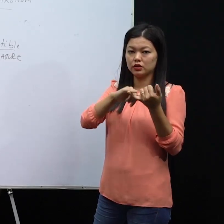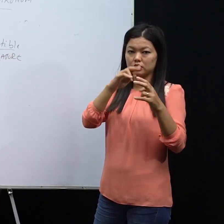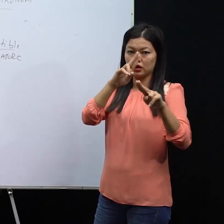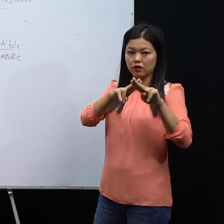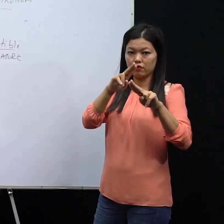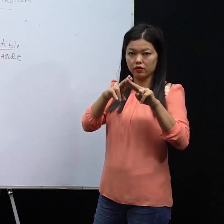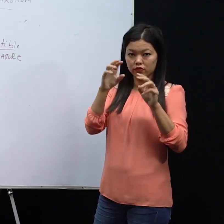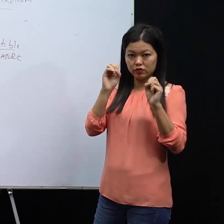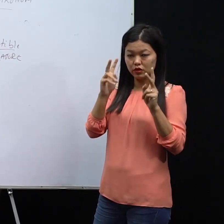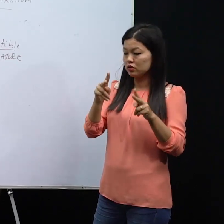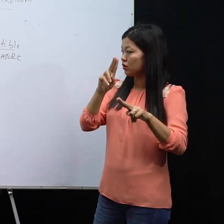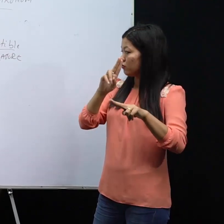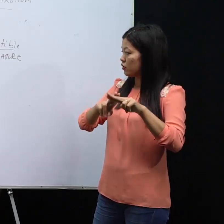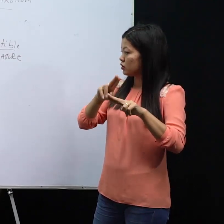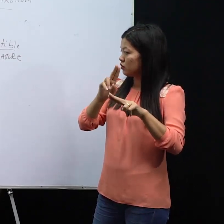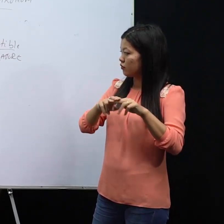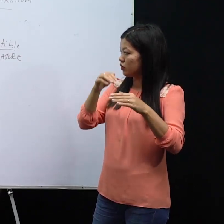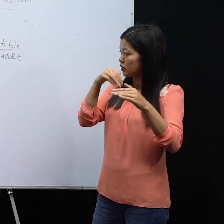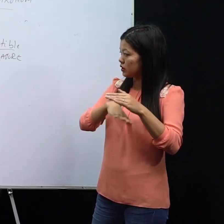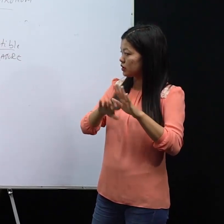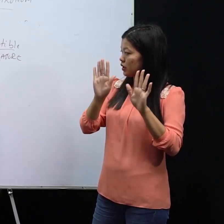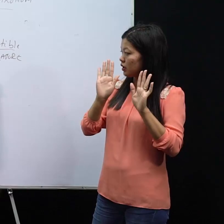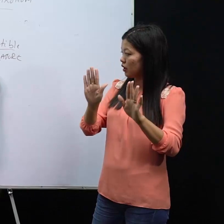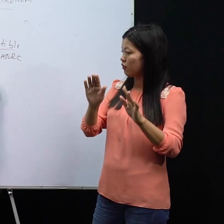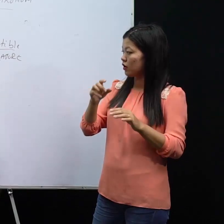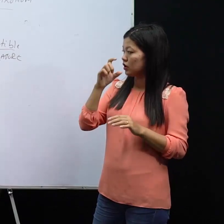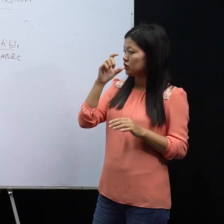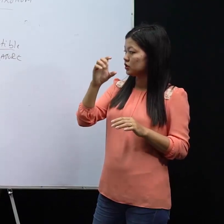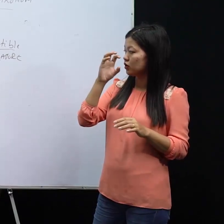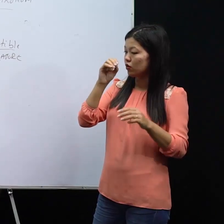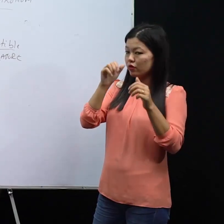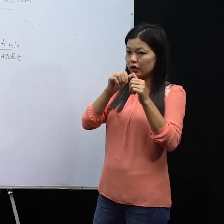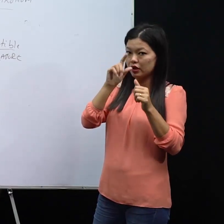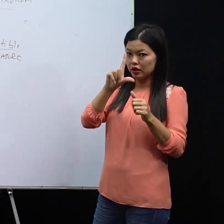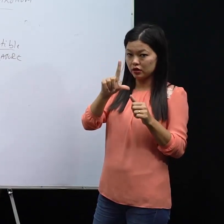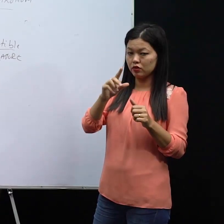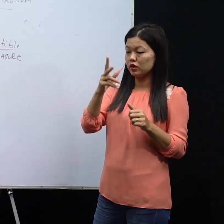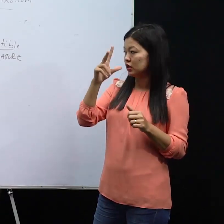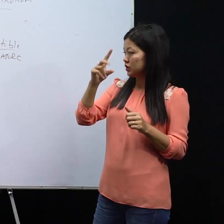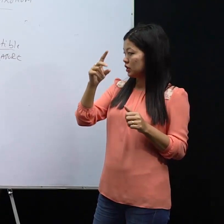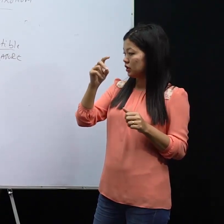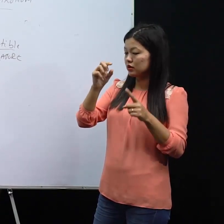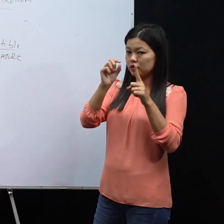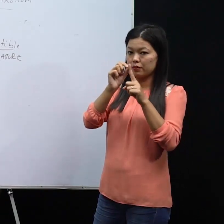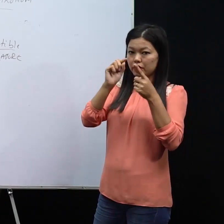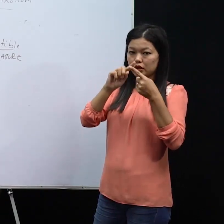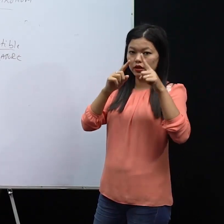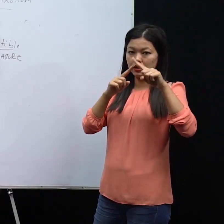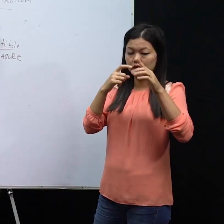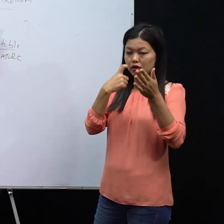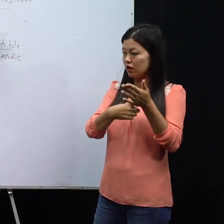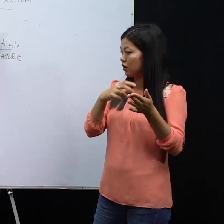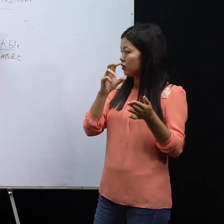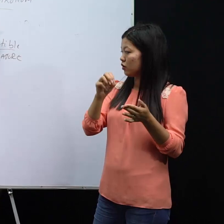and natural gas. But here we are going to focus more on these two, clear? Because the name of the chapter itself is coal